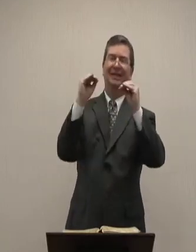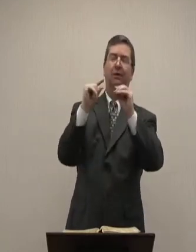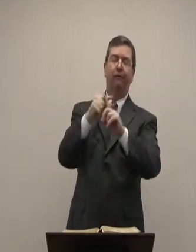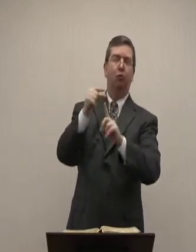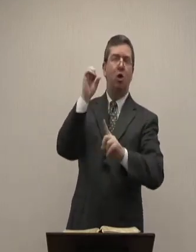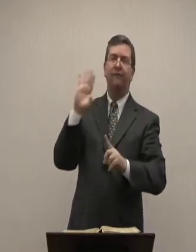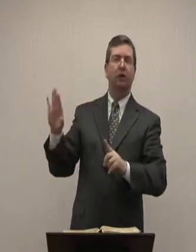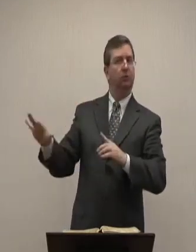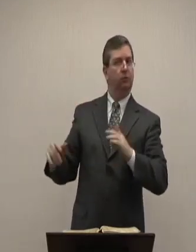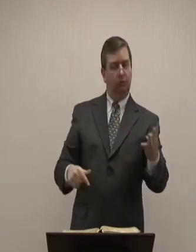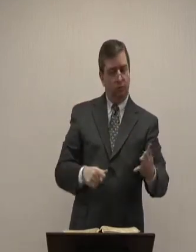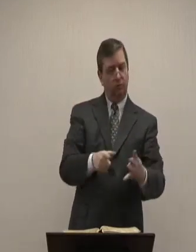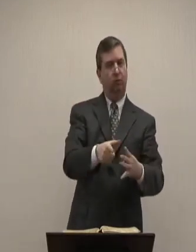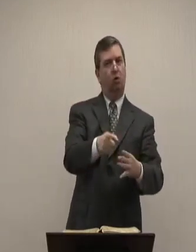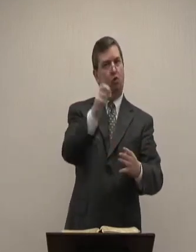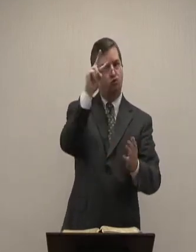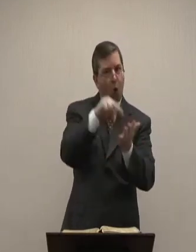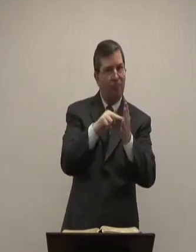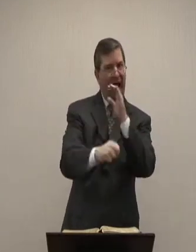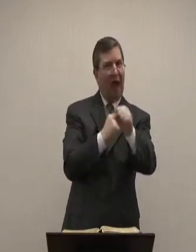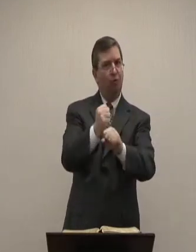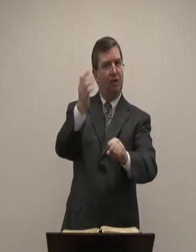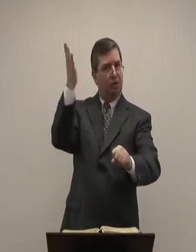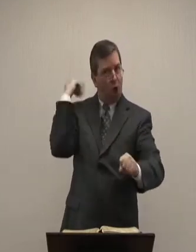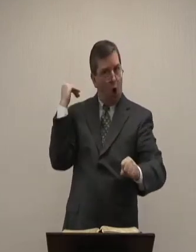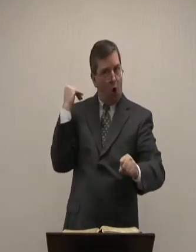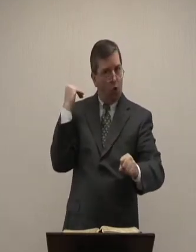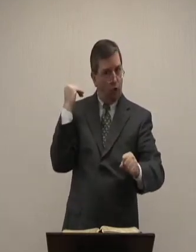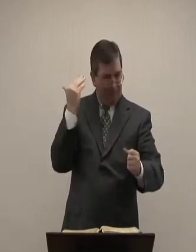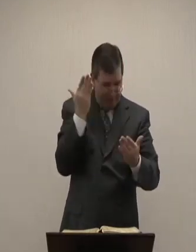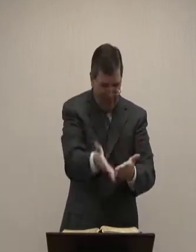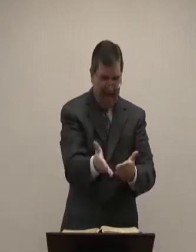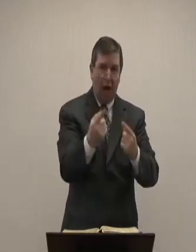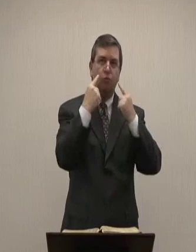And some people try to add to the Word of God, but that is considered false doctrine.